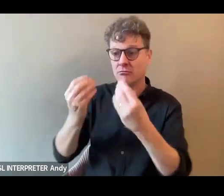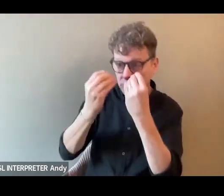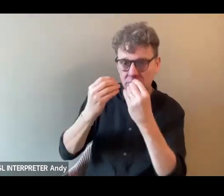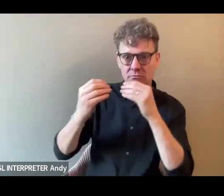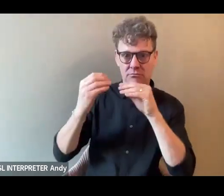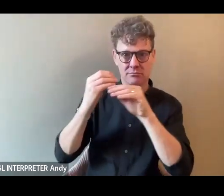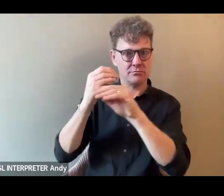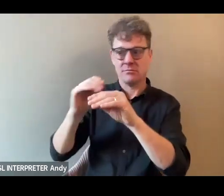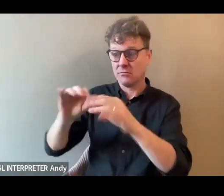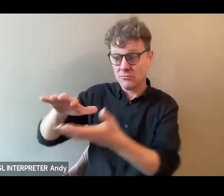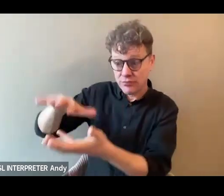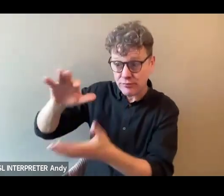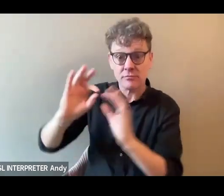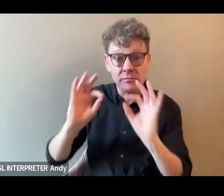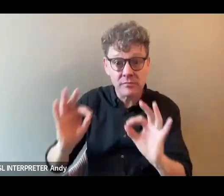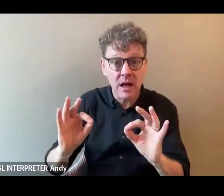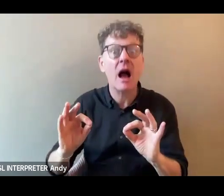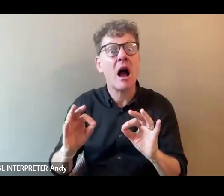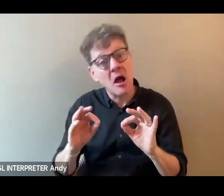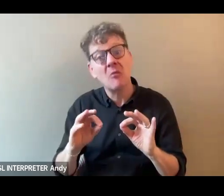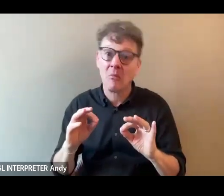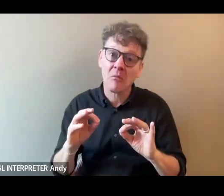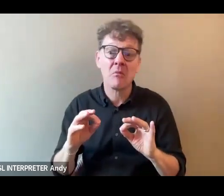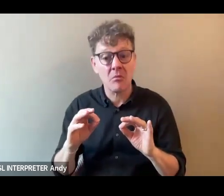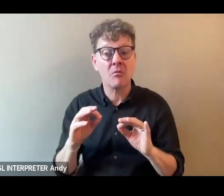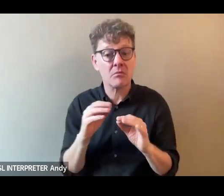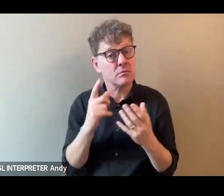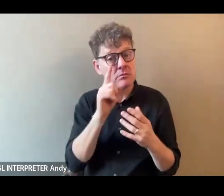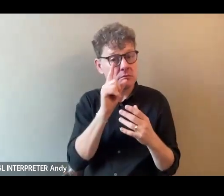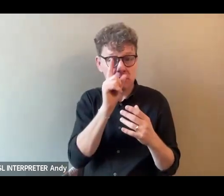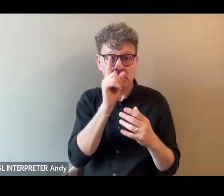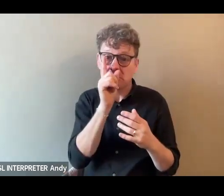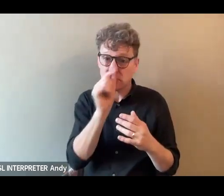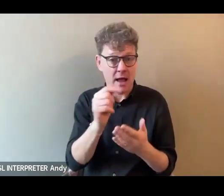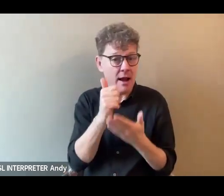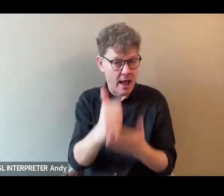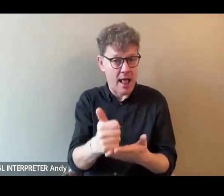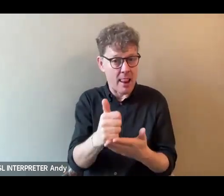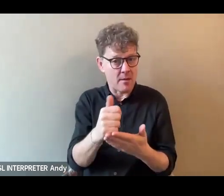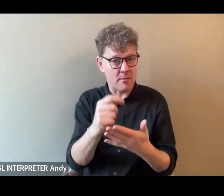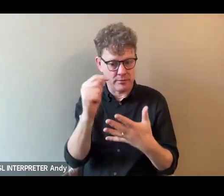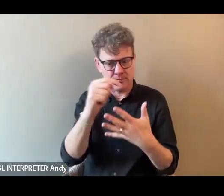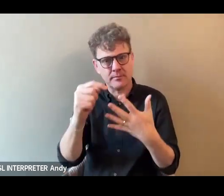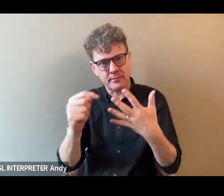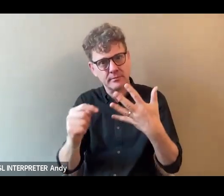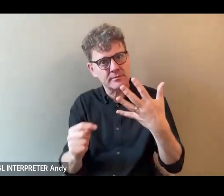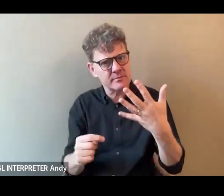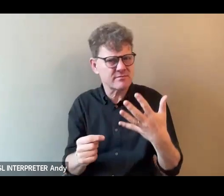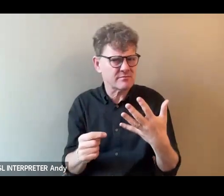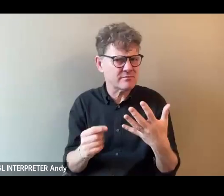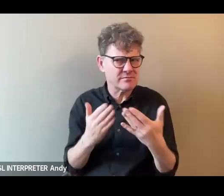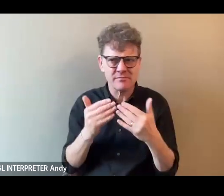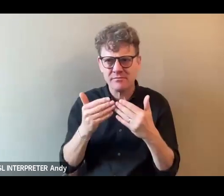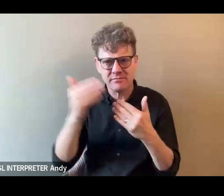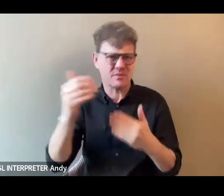late, to get an idea of how it can help and shape, and no doubt it will be able to do that in